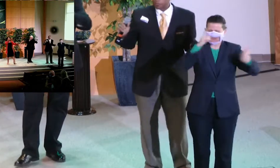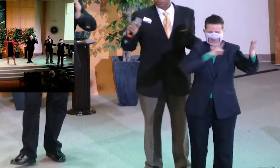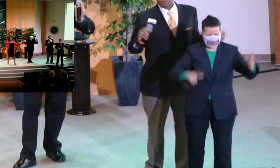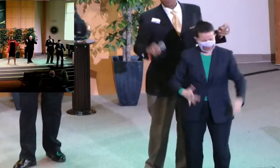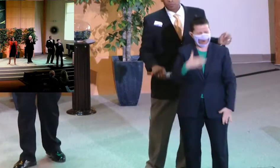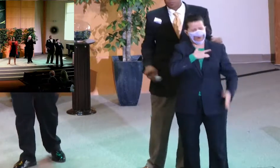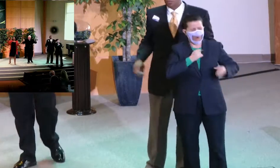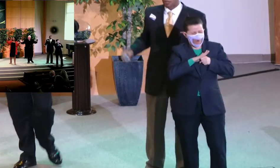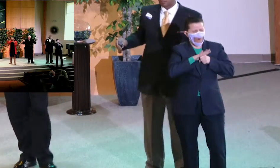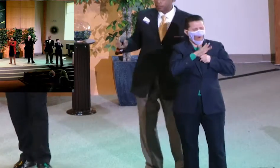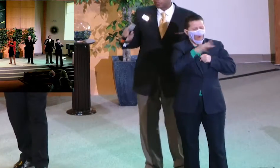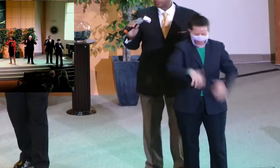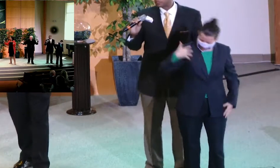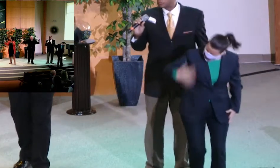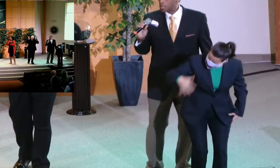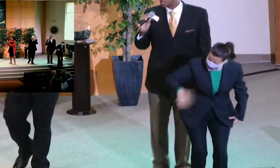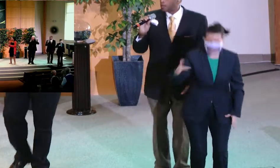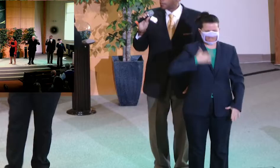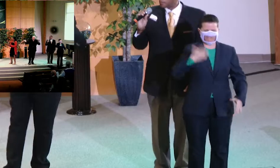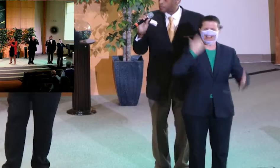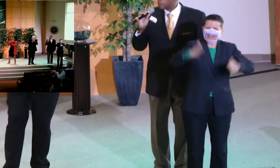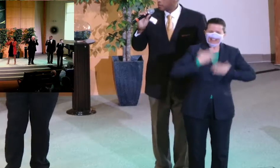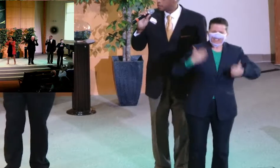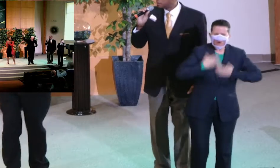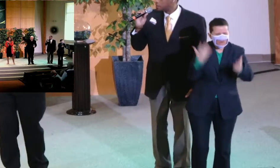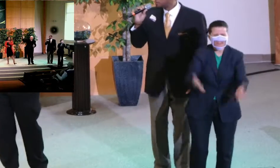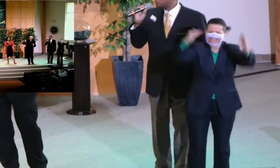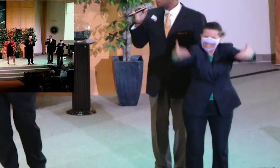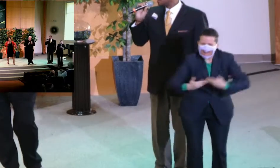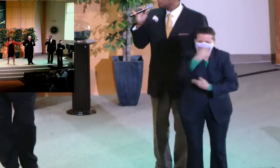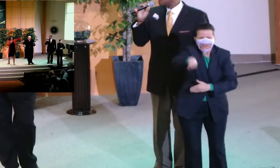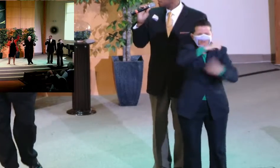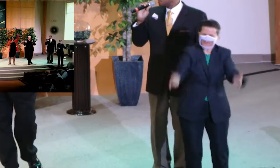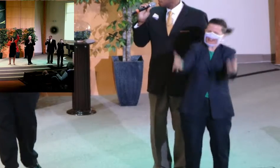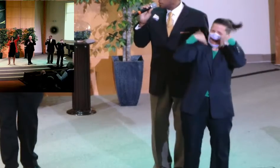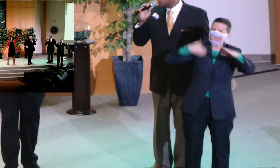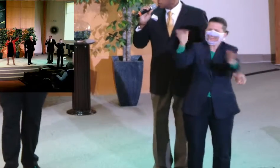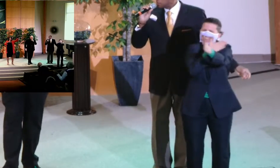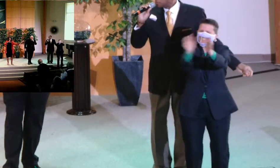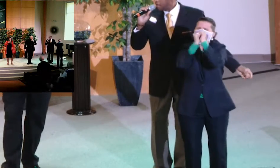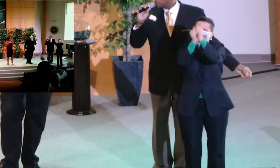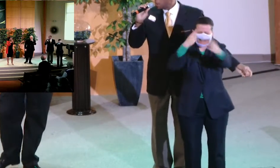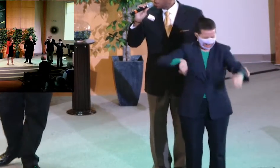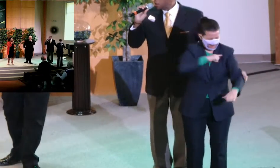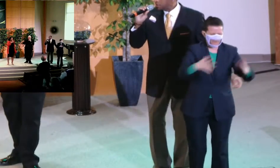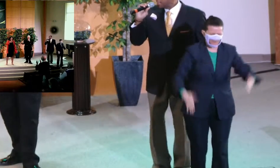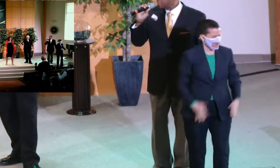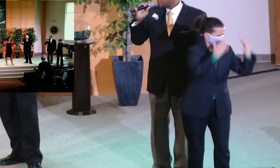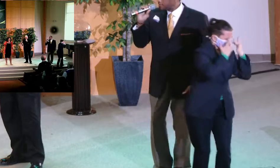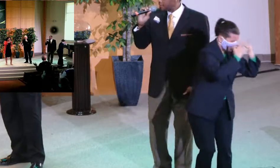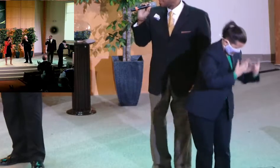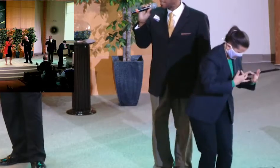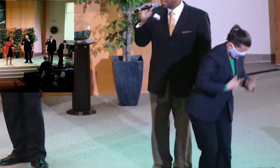heart. And if you feel that joy, we invite you to get up and sing along and clap us because you know the turn. You turn my morning